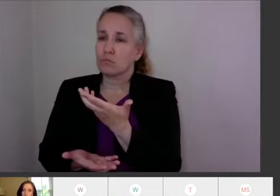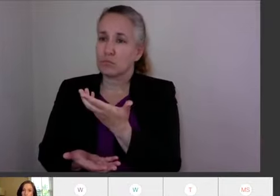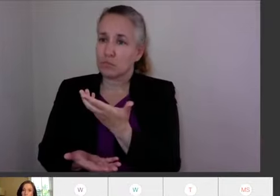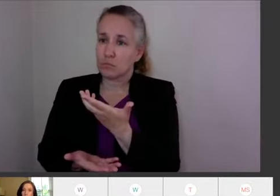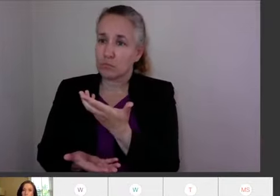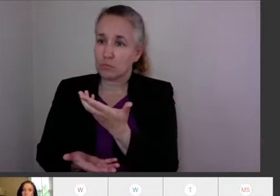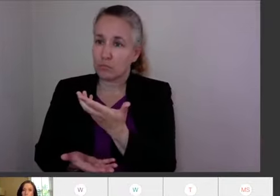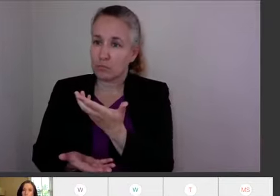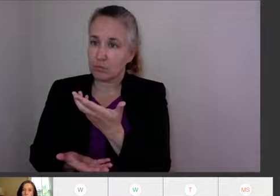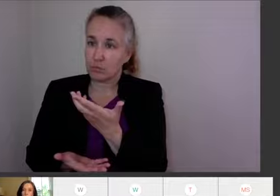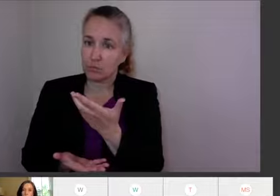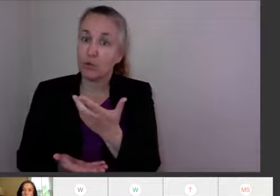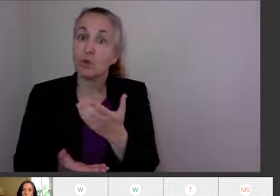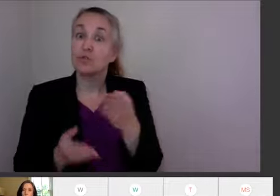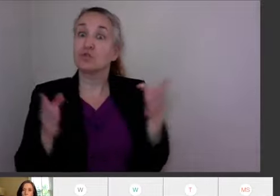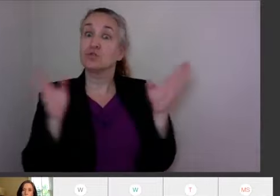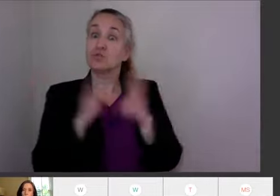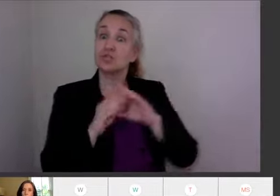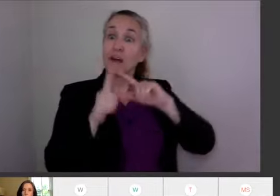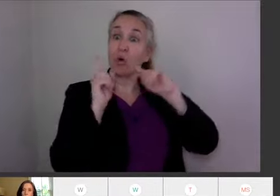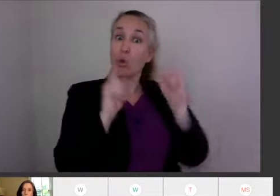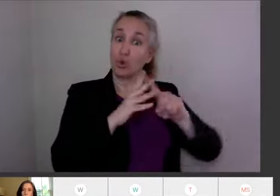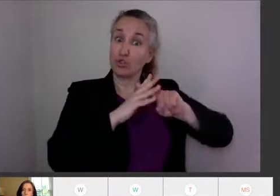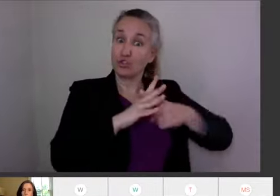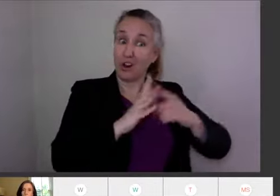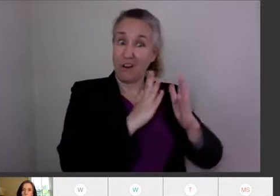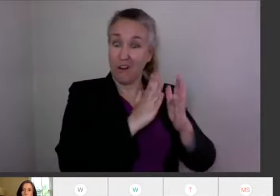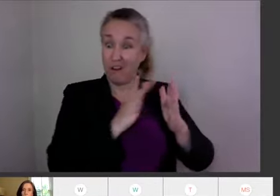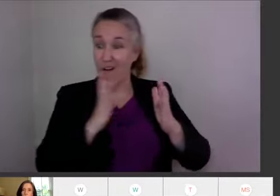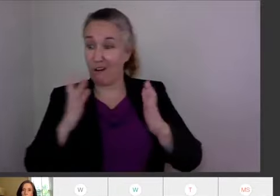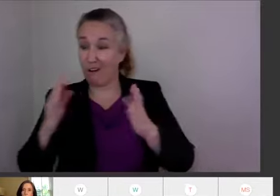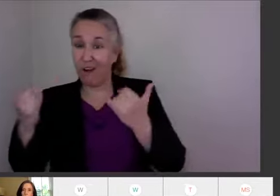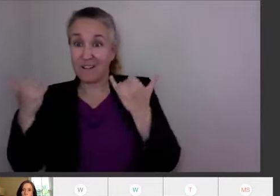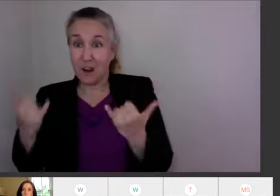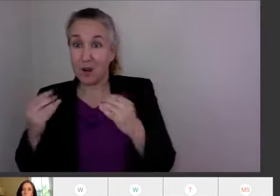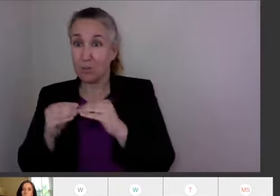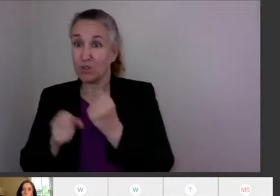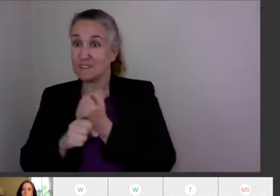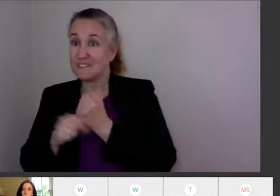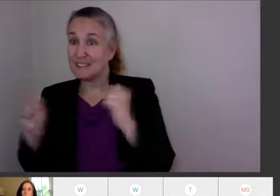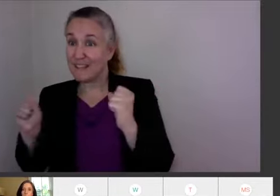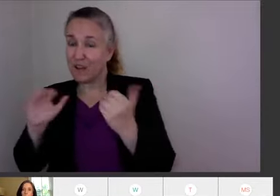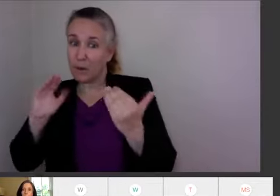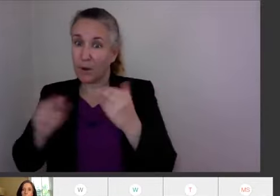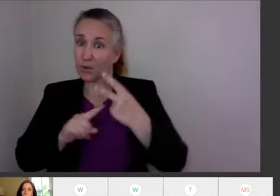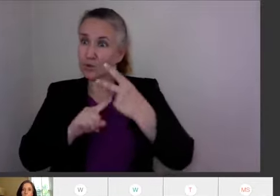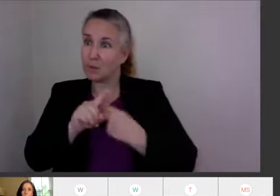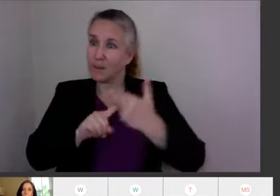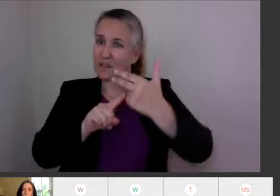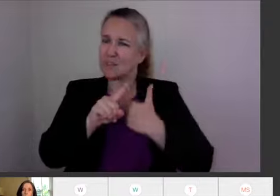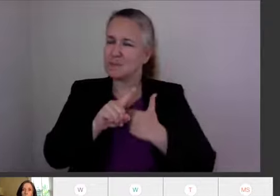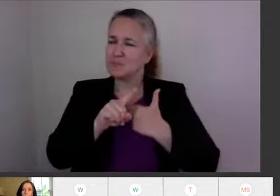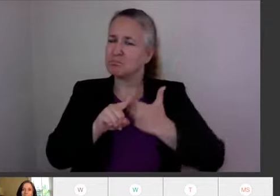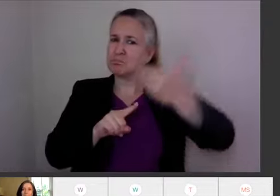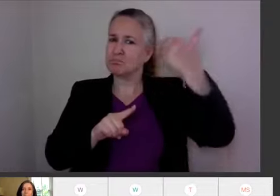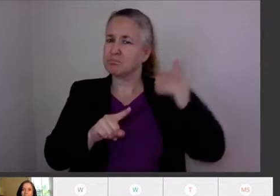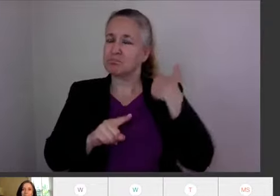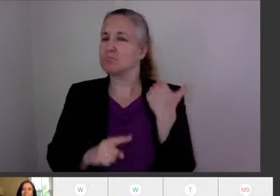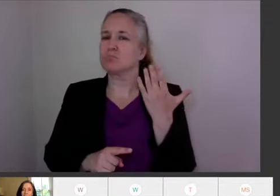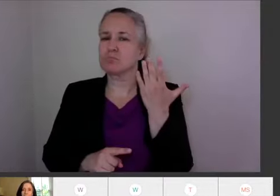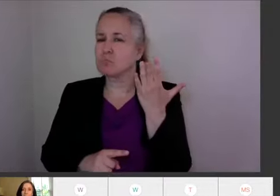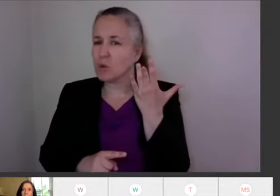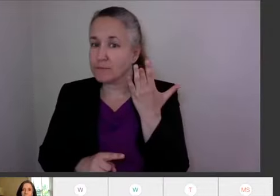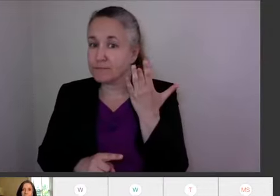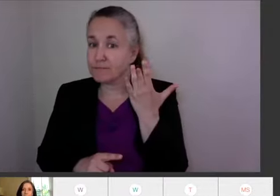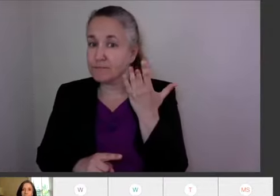than when the shutdown orders went into effect, and why is it safer now than 2 or 3 months ago to reopen businesses, especially